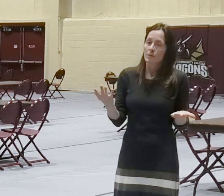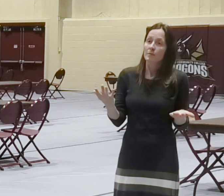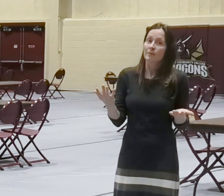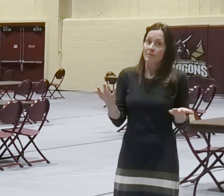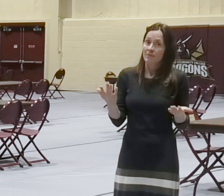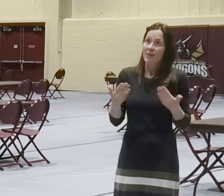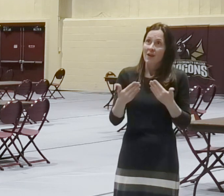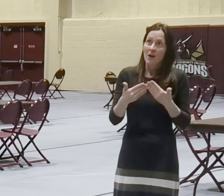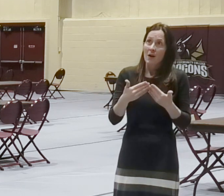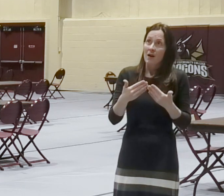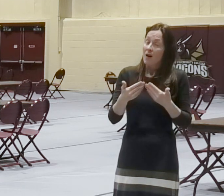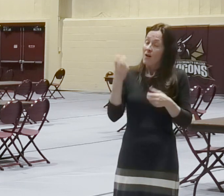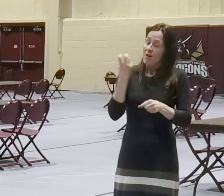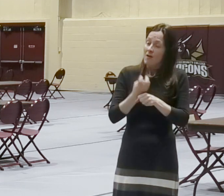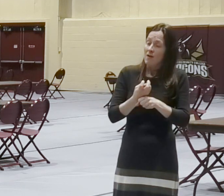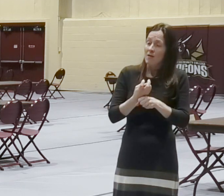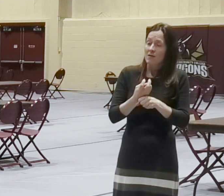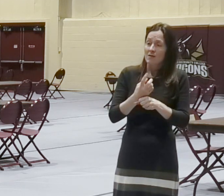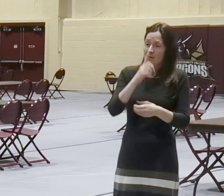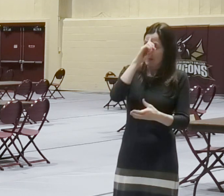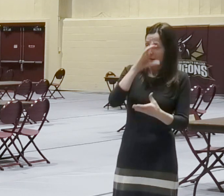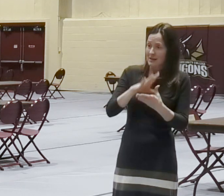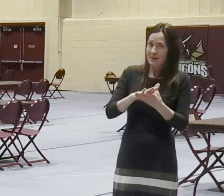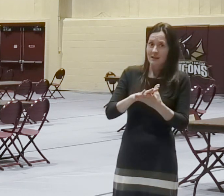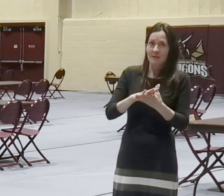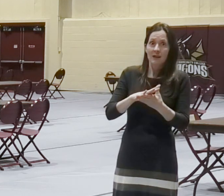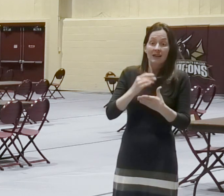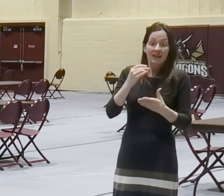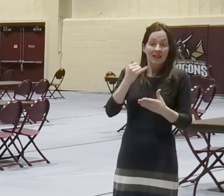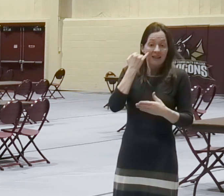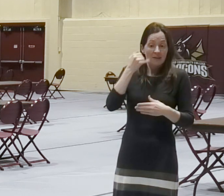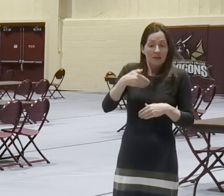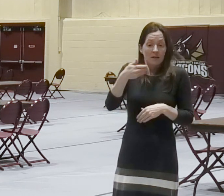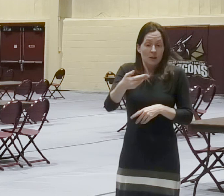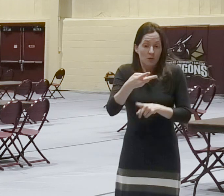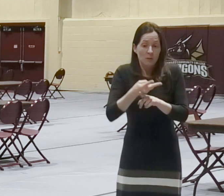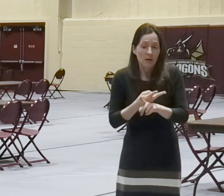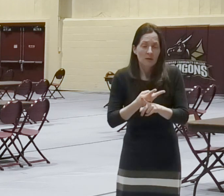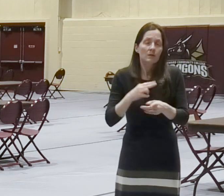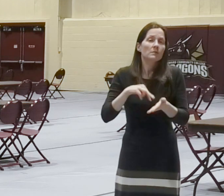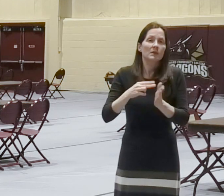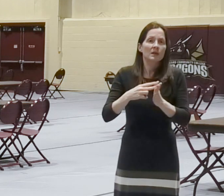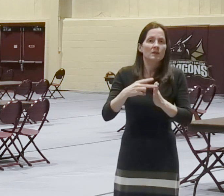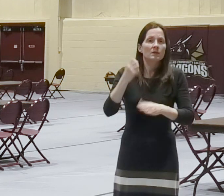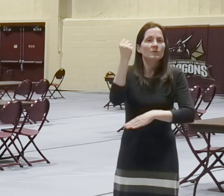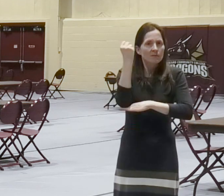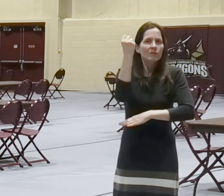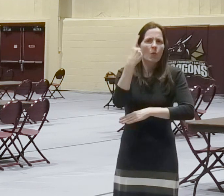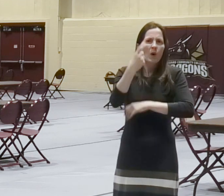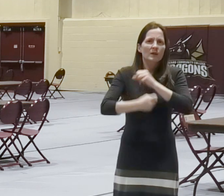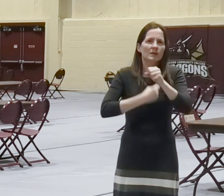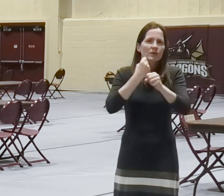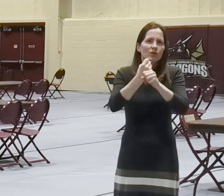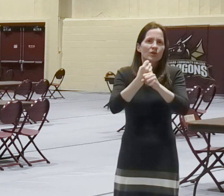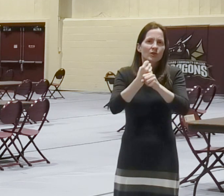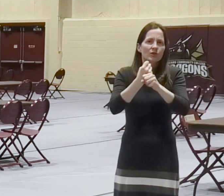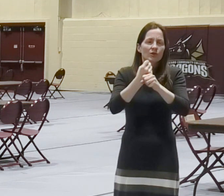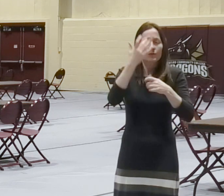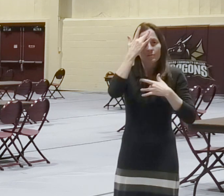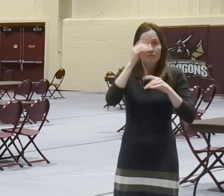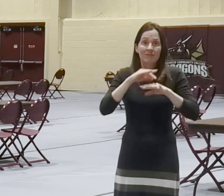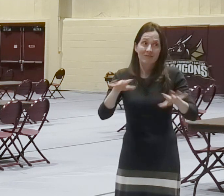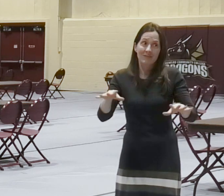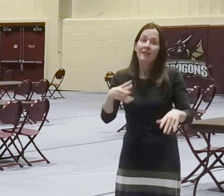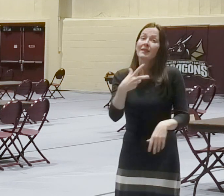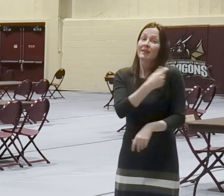in just 2 short months, we will be at this for 1 year in Howard County. The vaccine is a light at the end of the